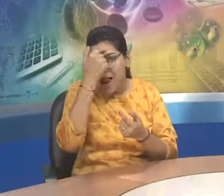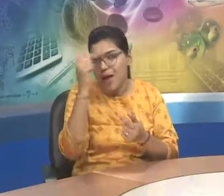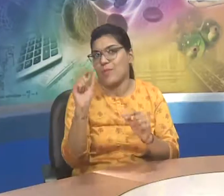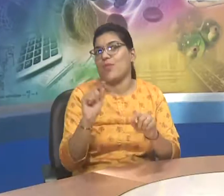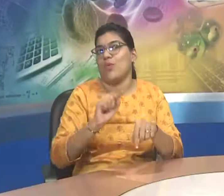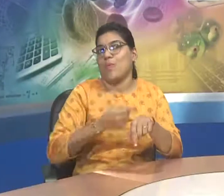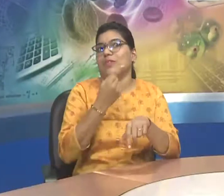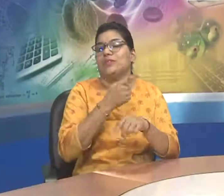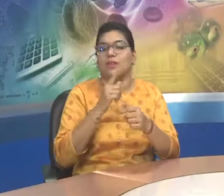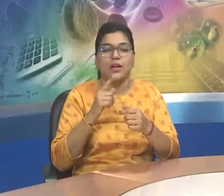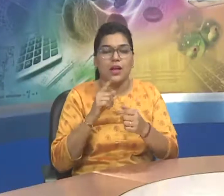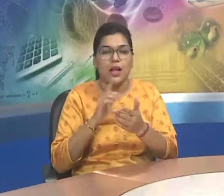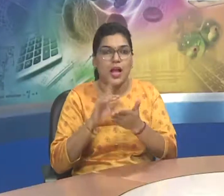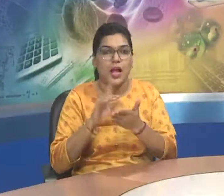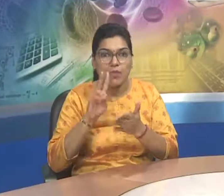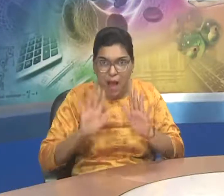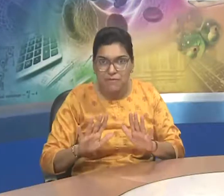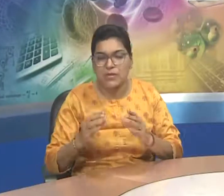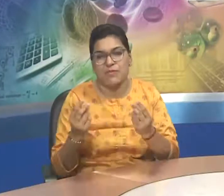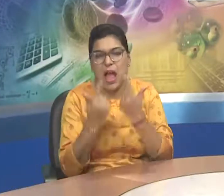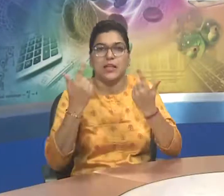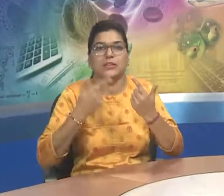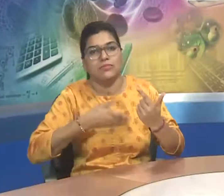for the last 2 months